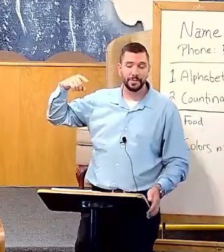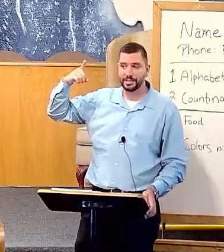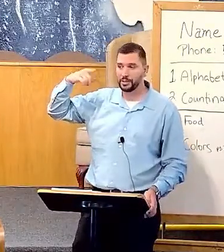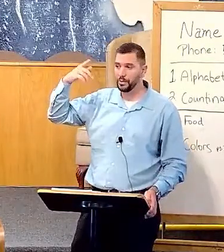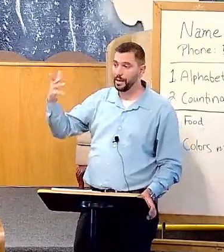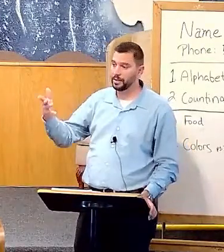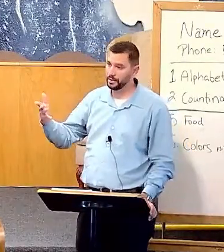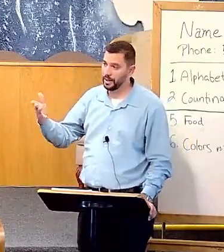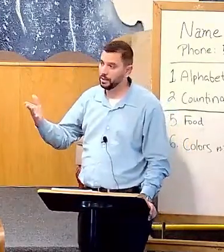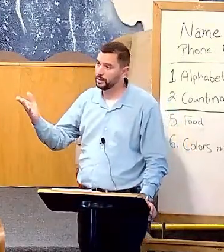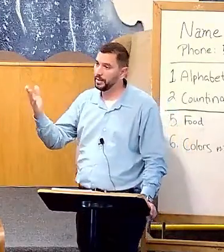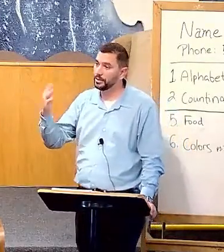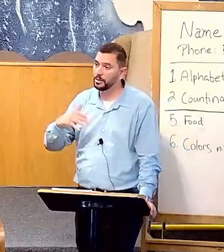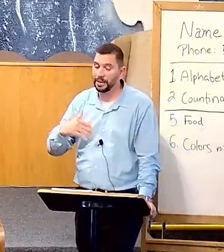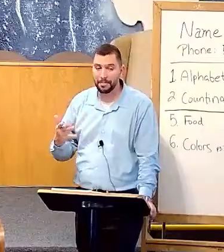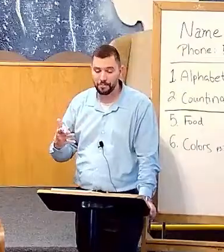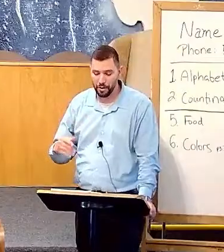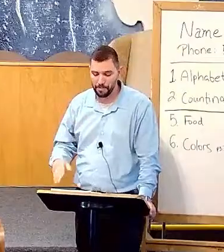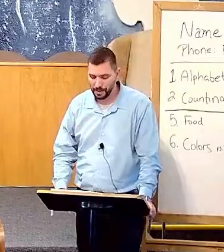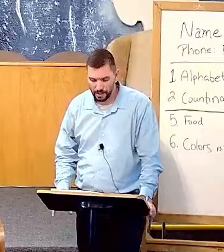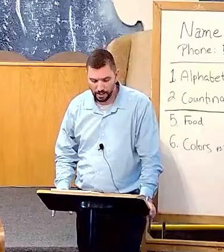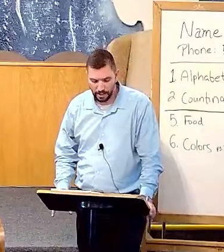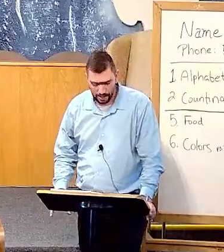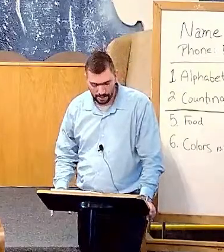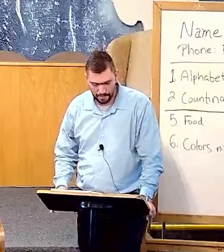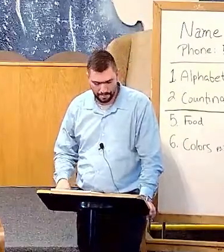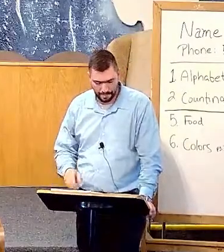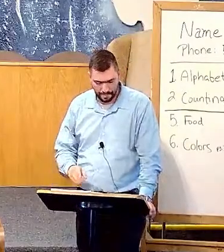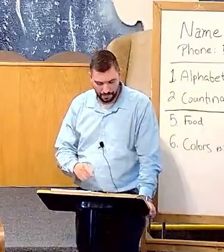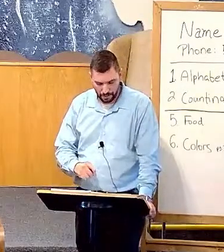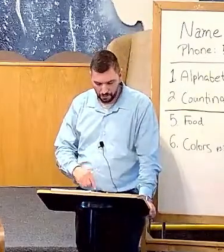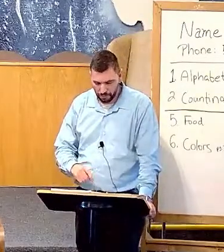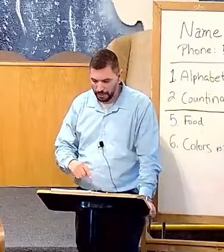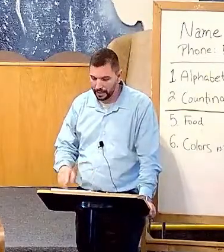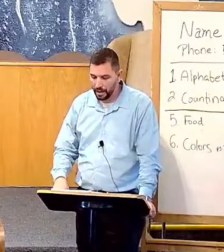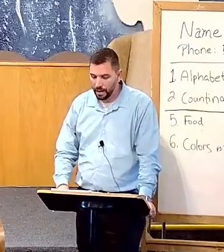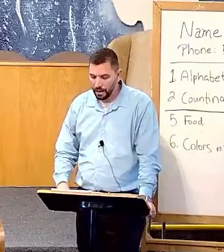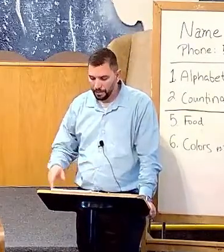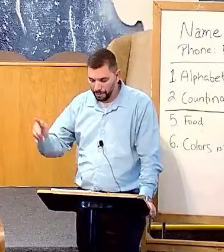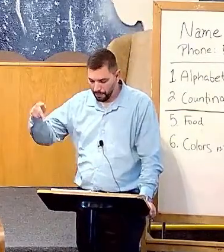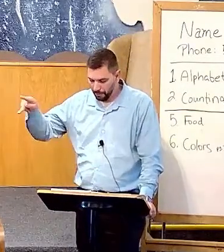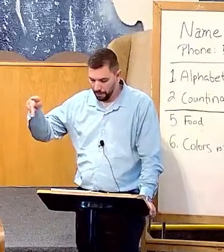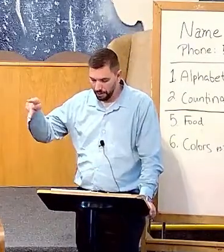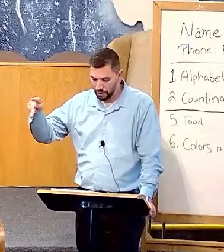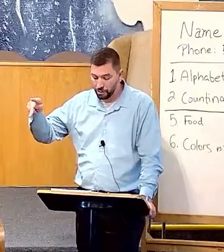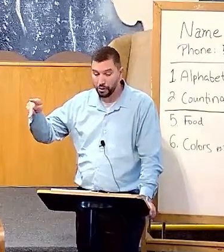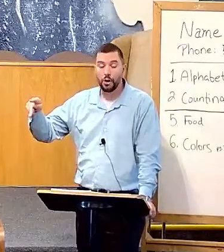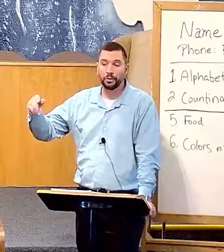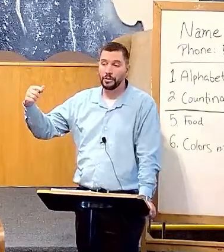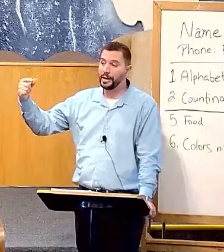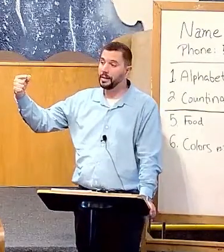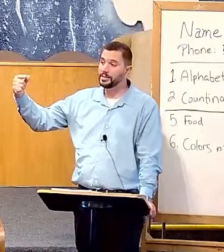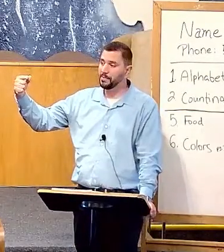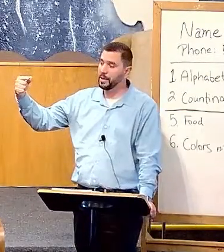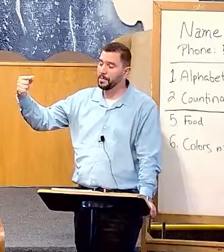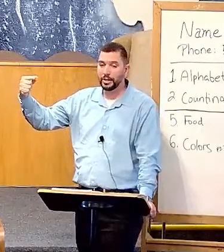where that term came from. Brown, gold, black. Purple, already showed you. Oh, green, same thing. Make a